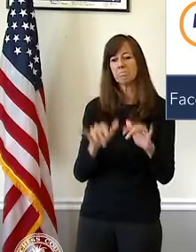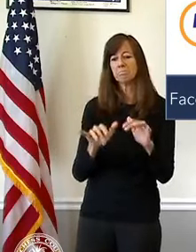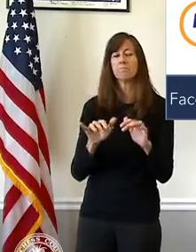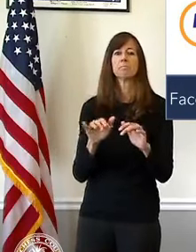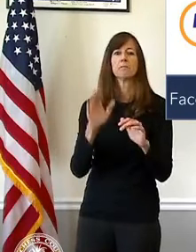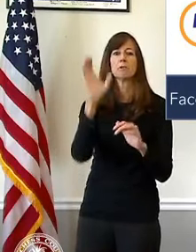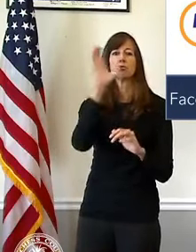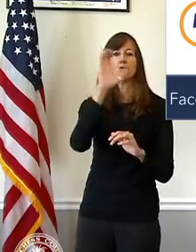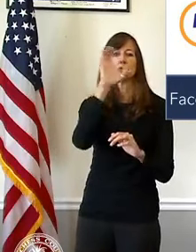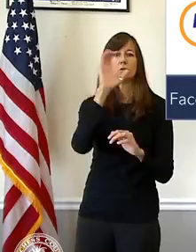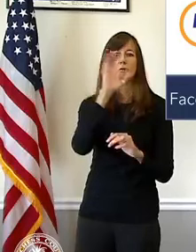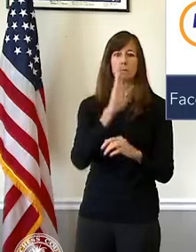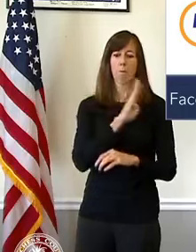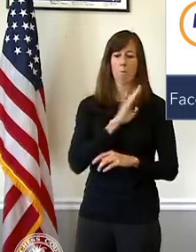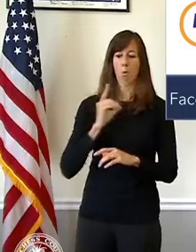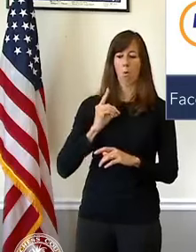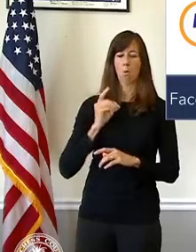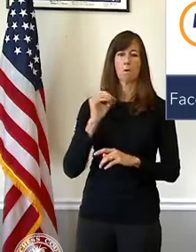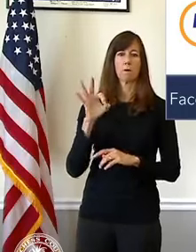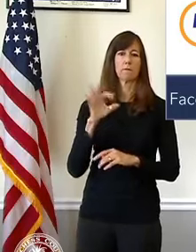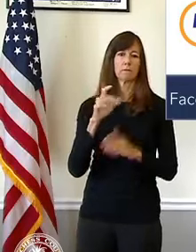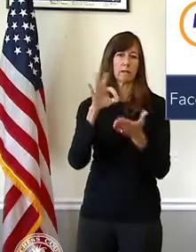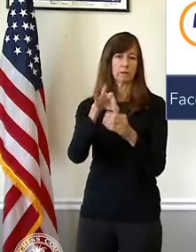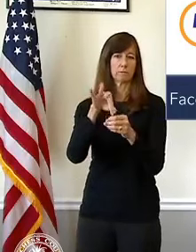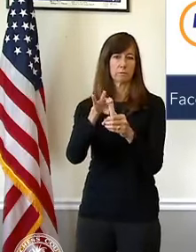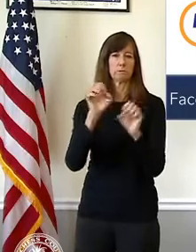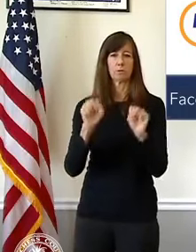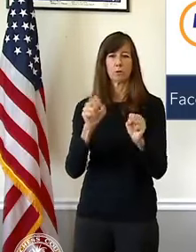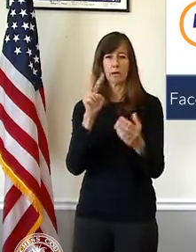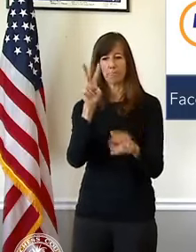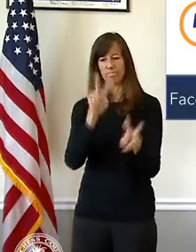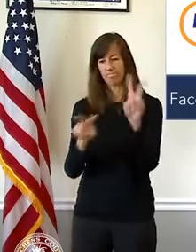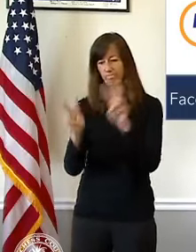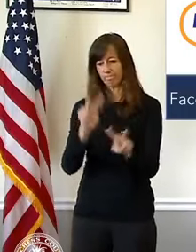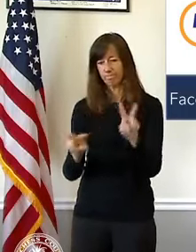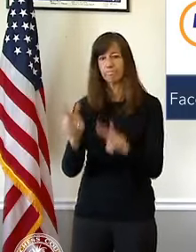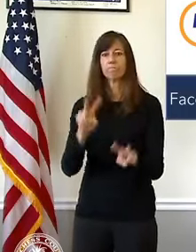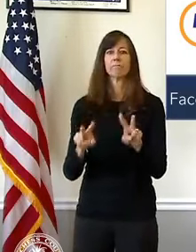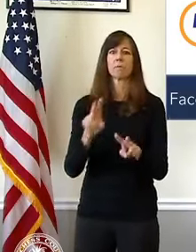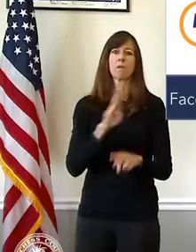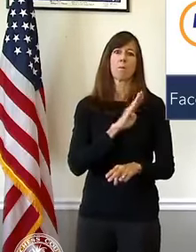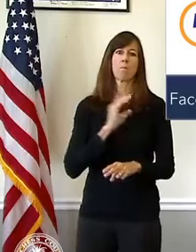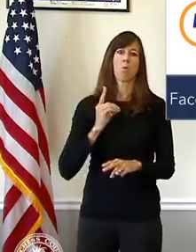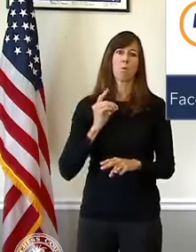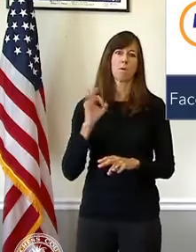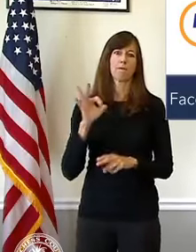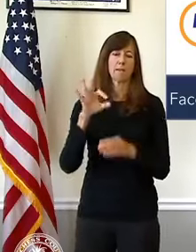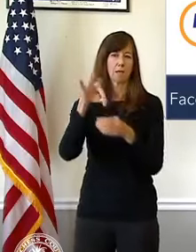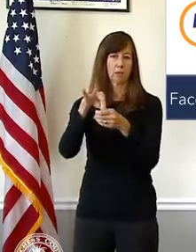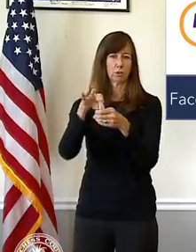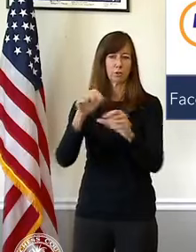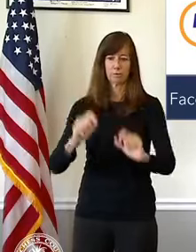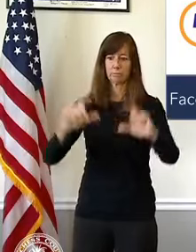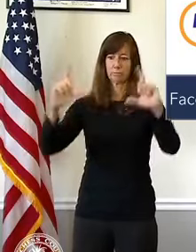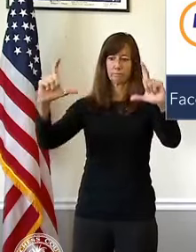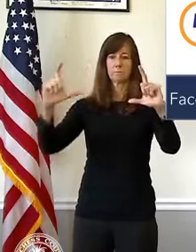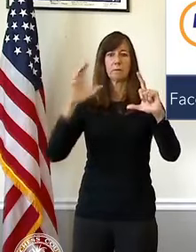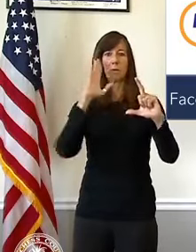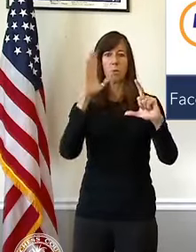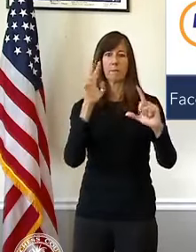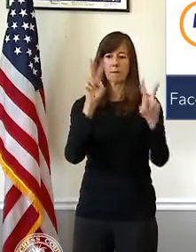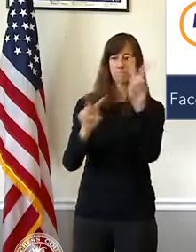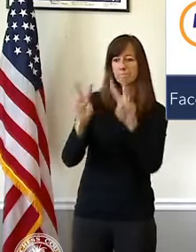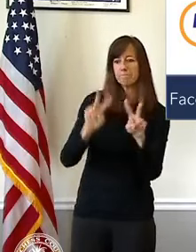search field, and you'll be directed to the Dutchess County Board of Elections. If you're interested in volunteering for a